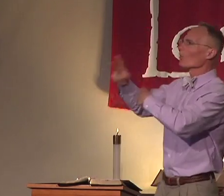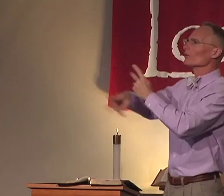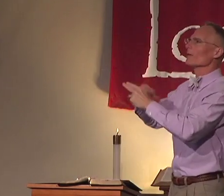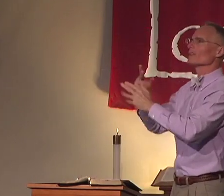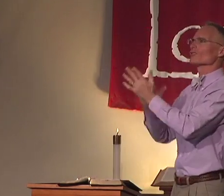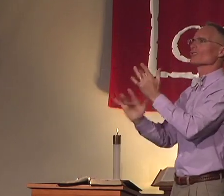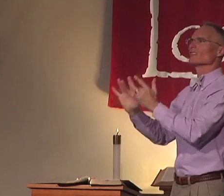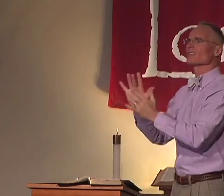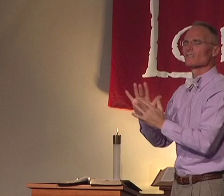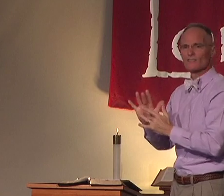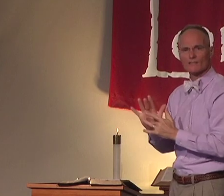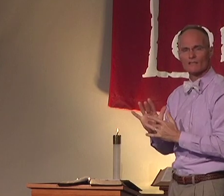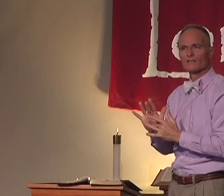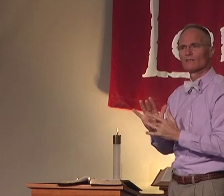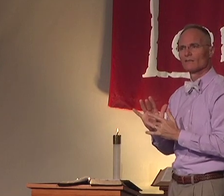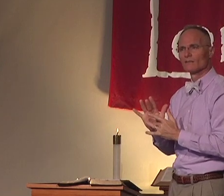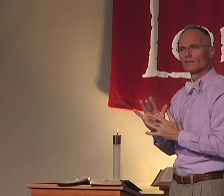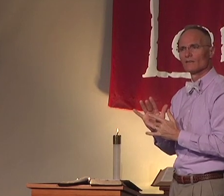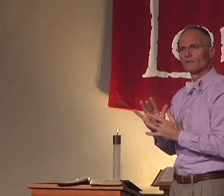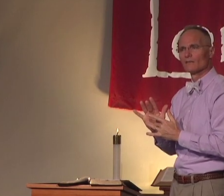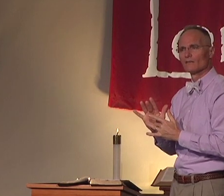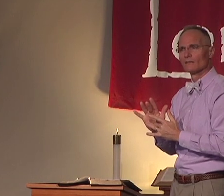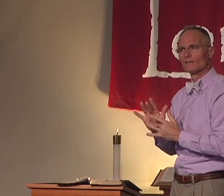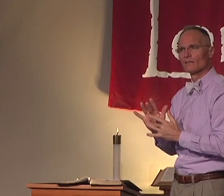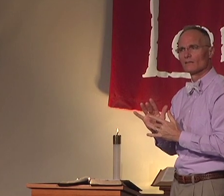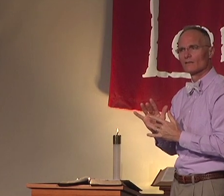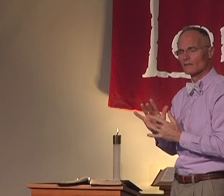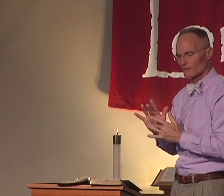I could proclaim to the world about Jesus.